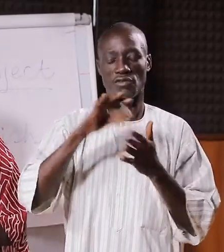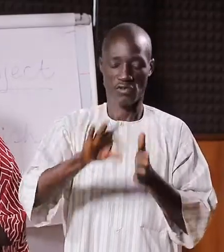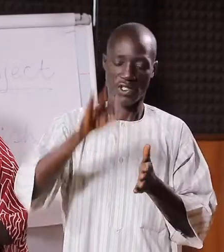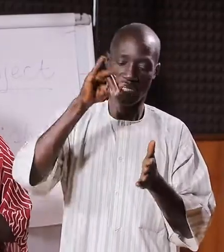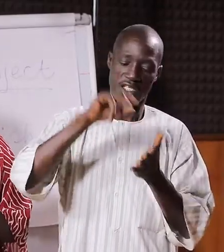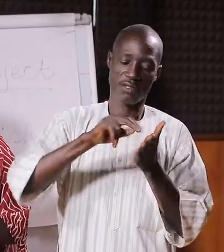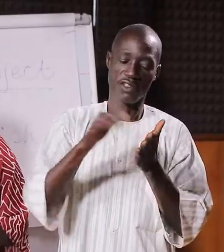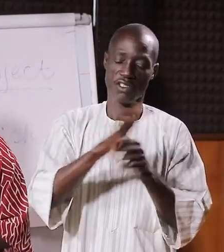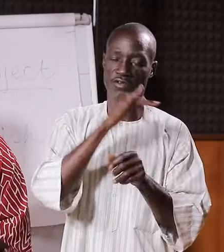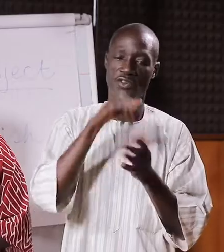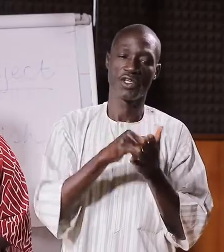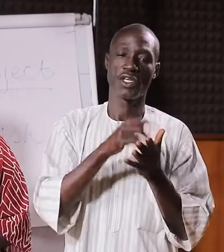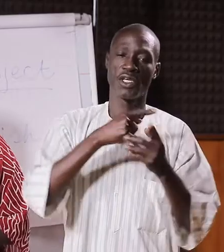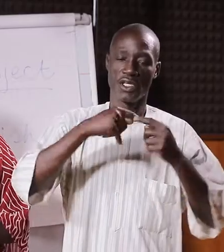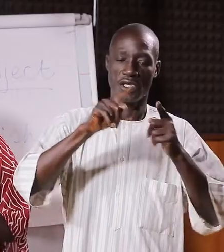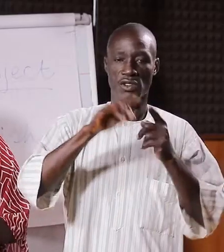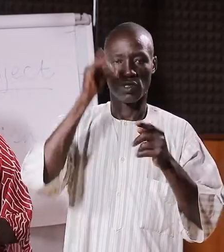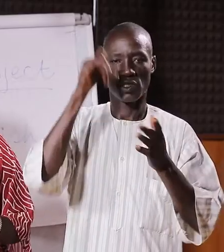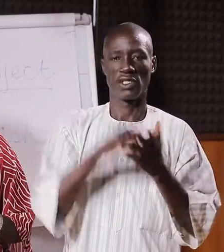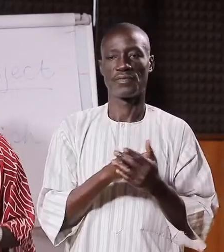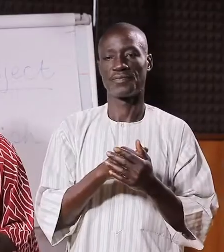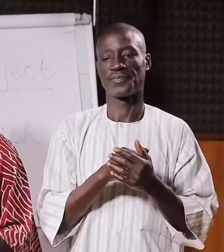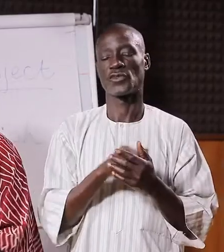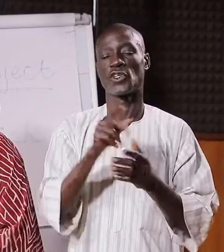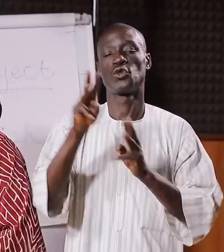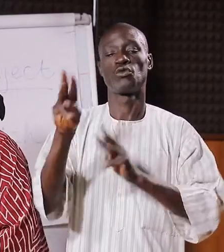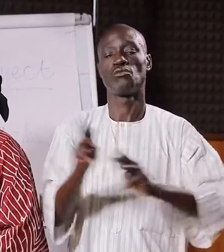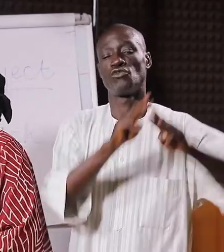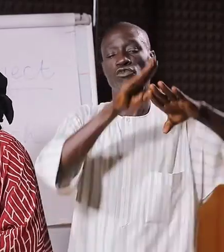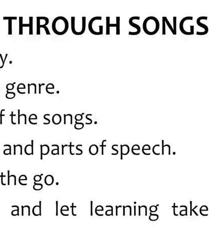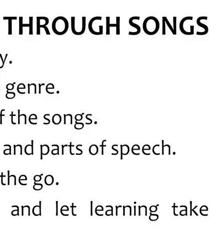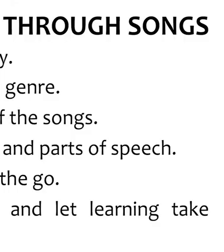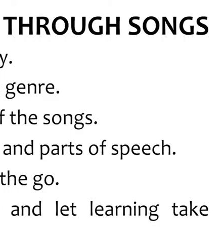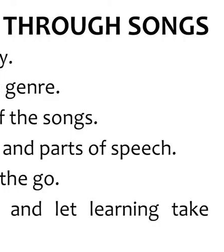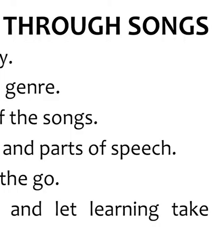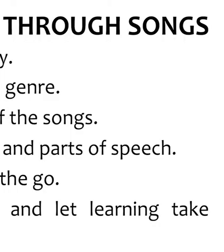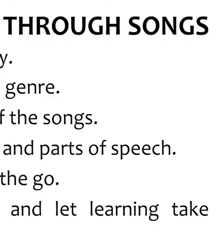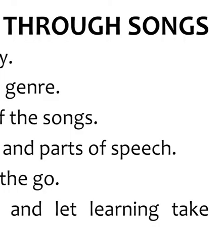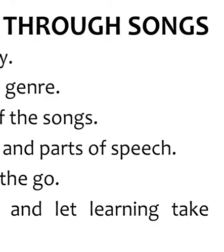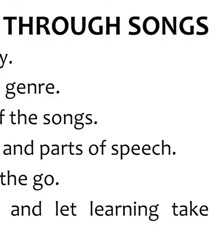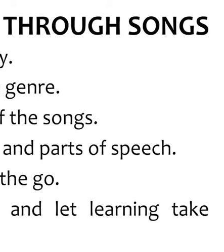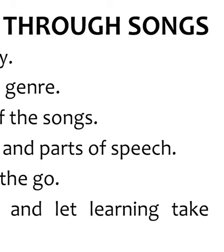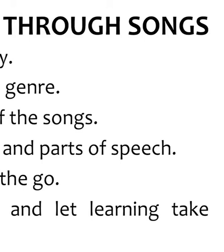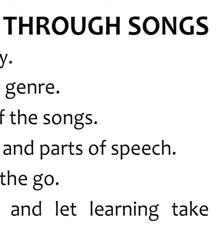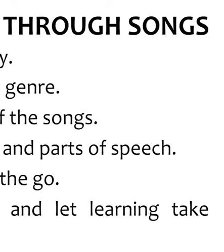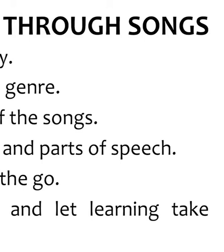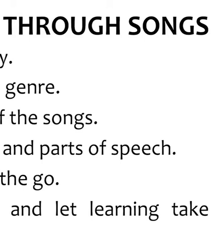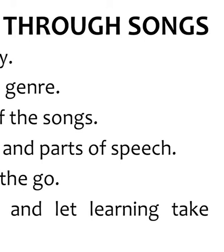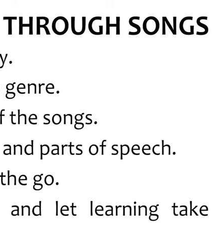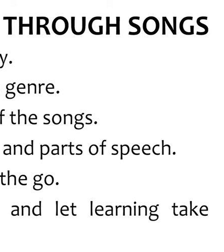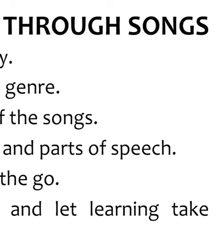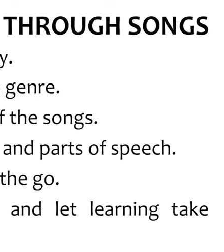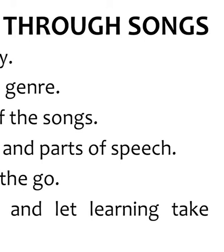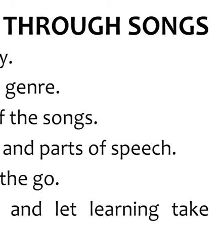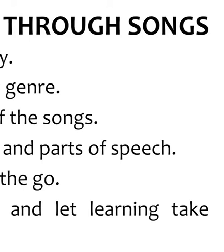Try to understand the meaning of these songs. Then you move on. 3, look up the lyrics of the songs.